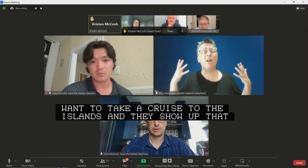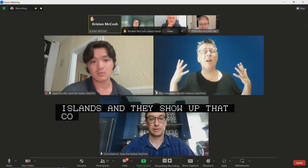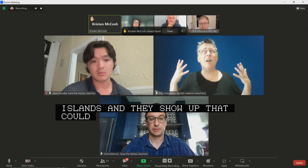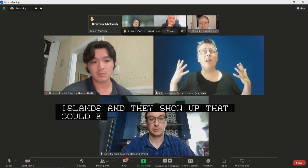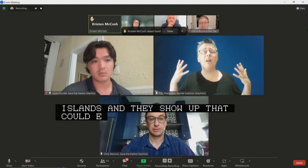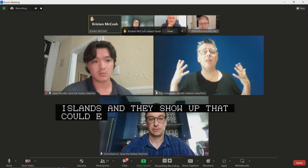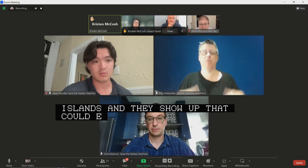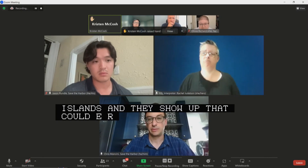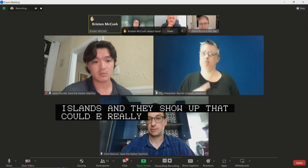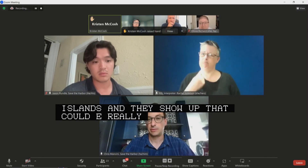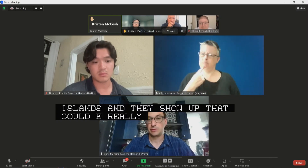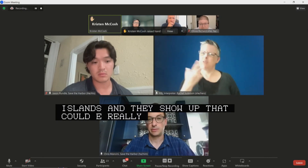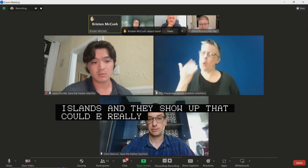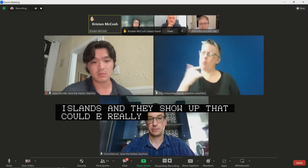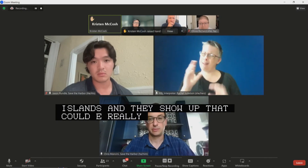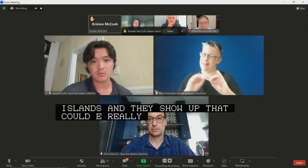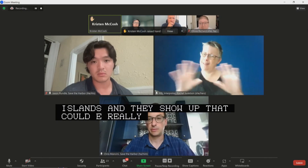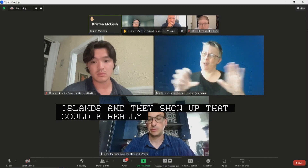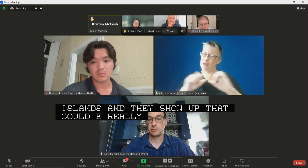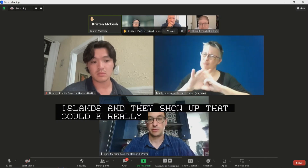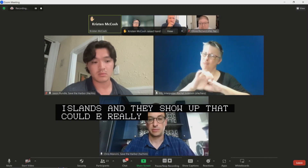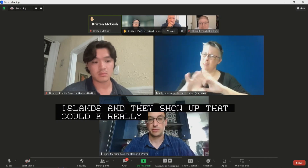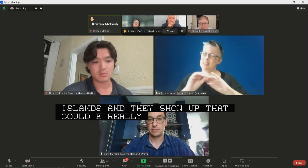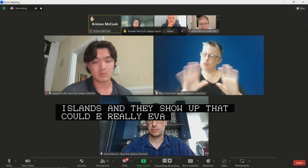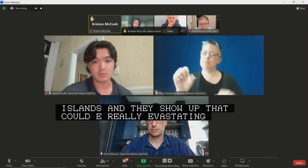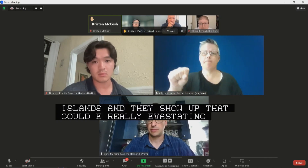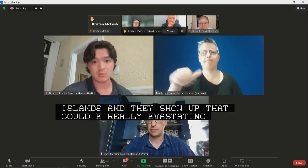that message out there. Thank you.